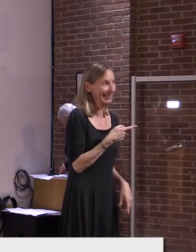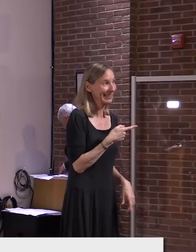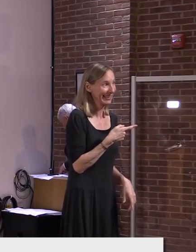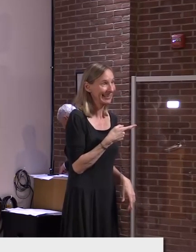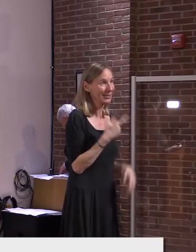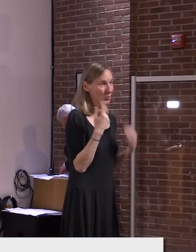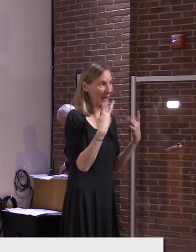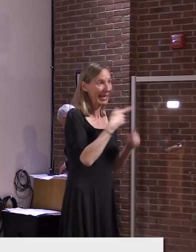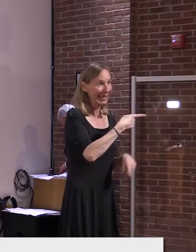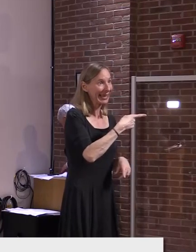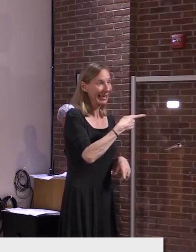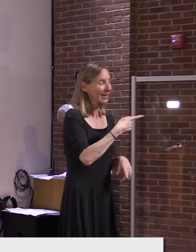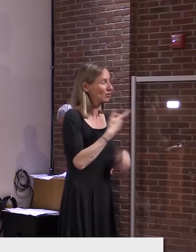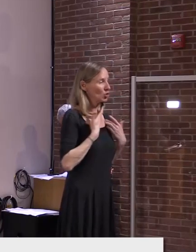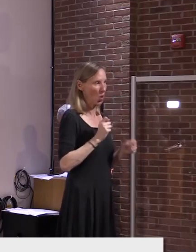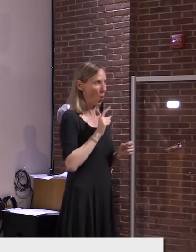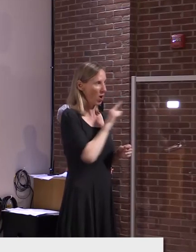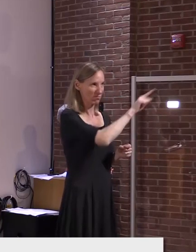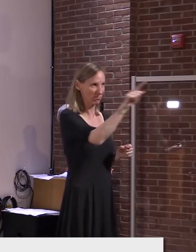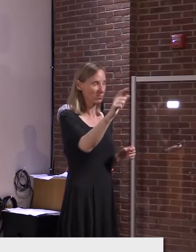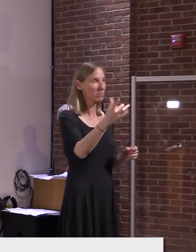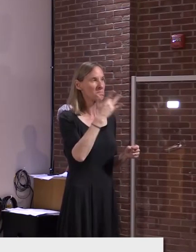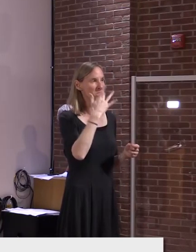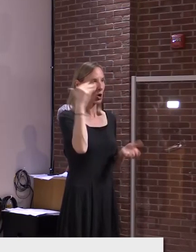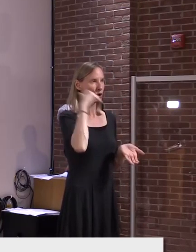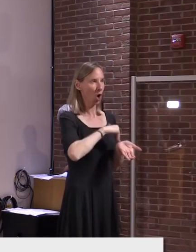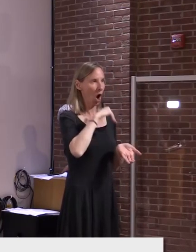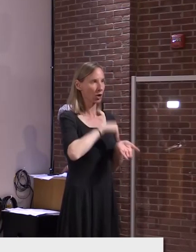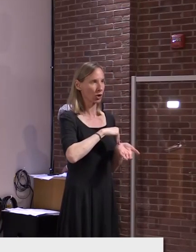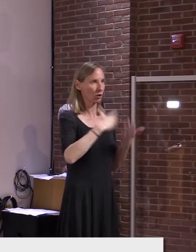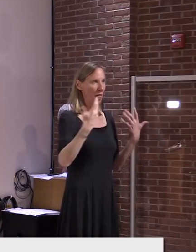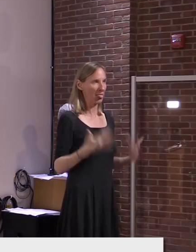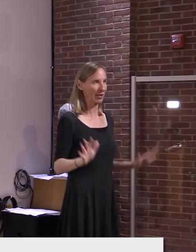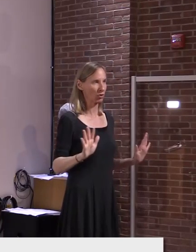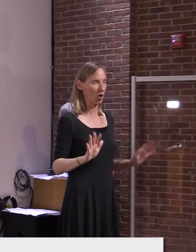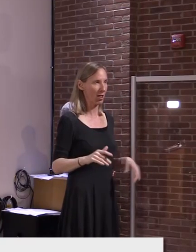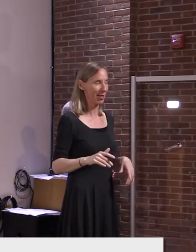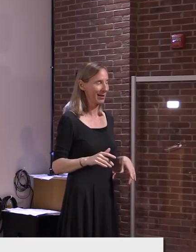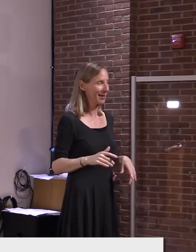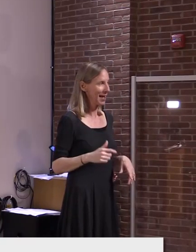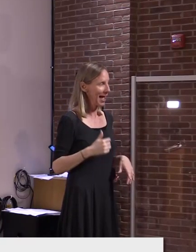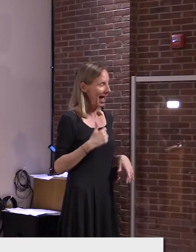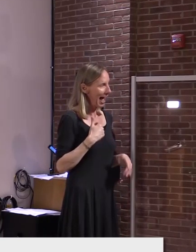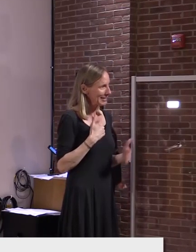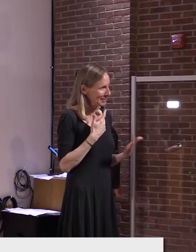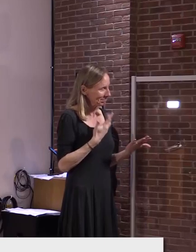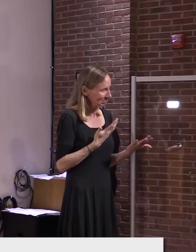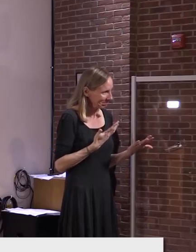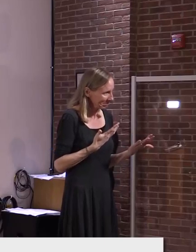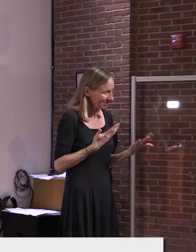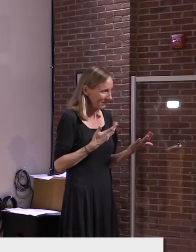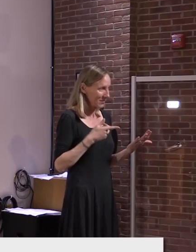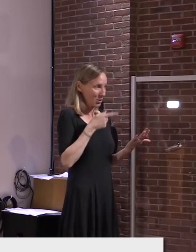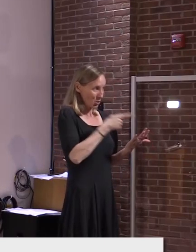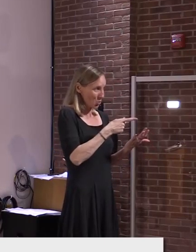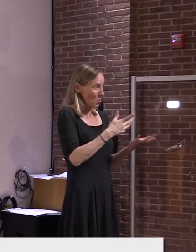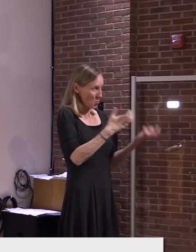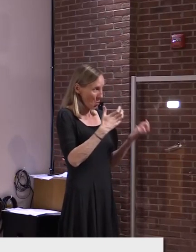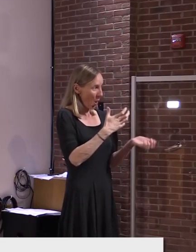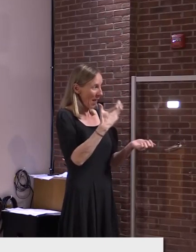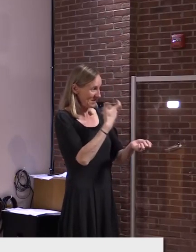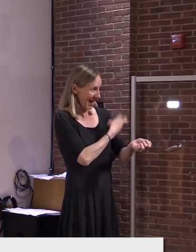their healthcare provider's office. And I said to them, I'm really thinking, since you want the vaccine and the only thing you're waiting for